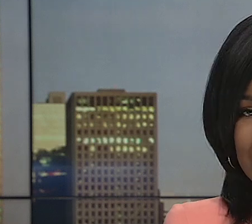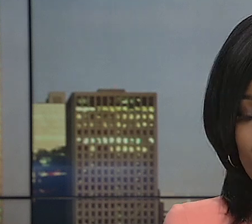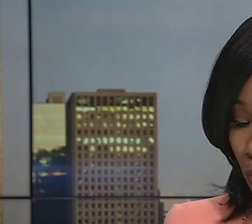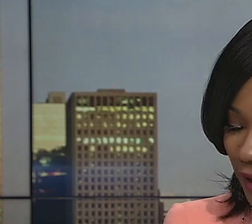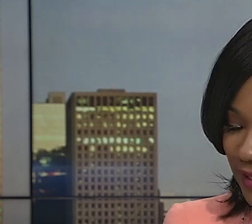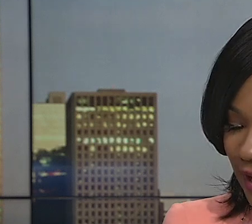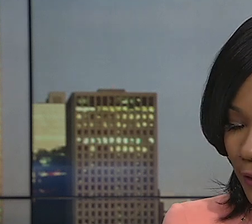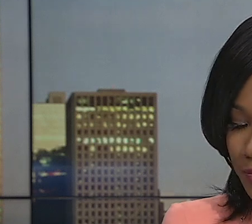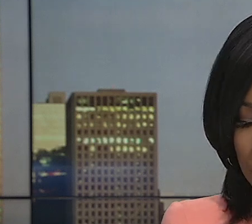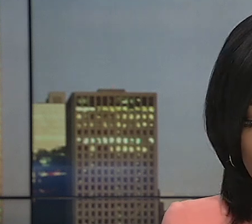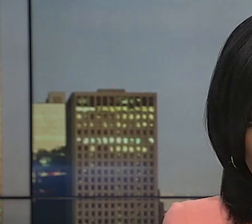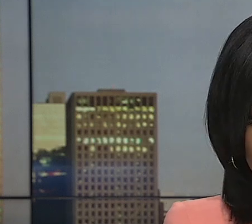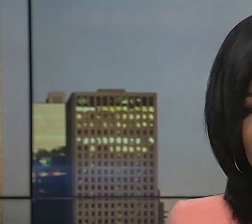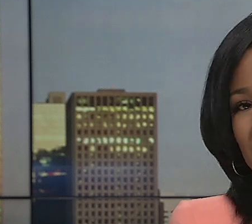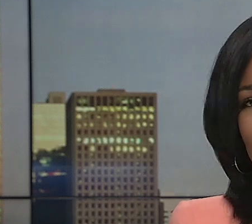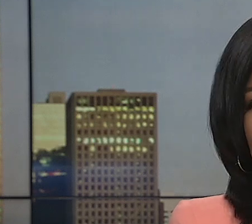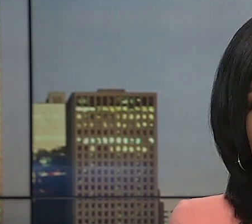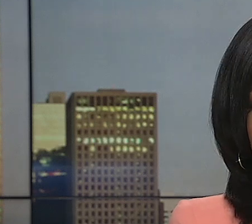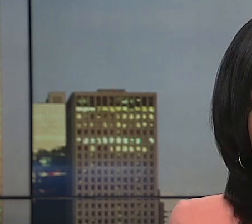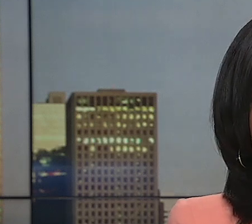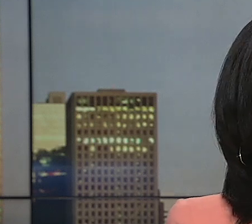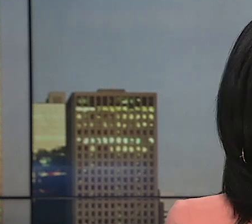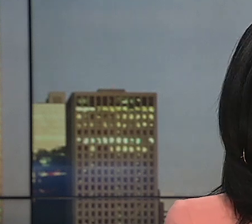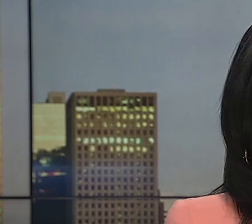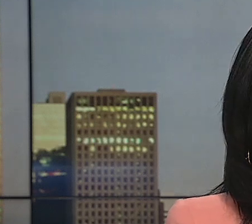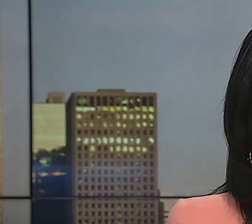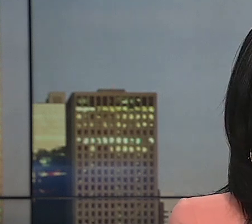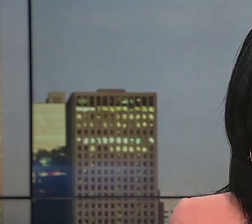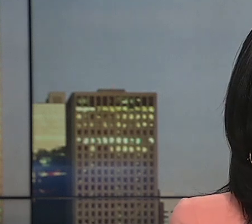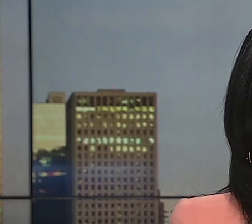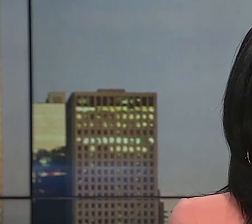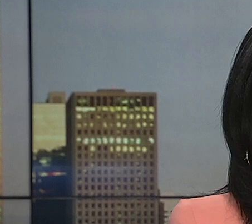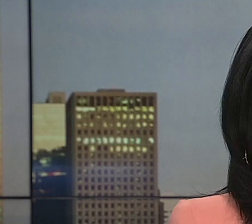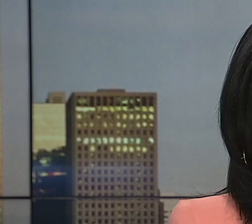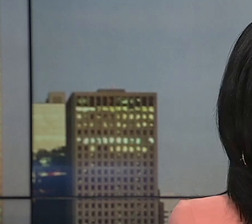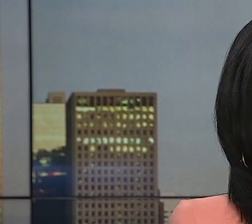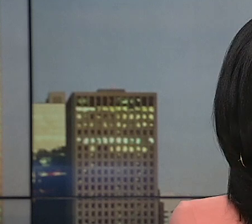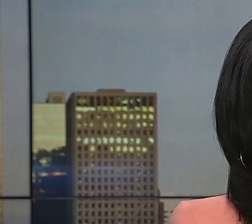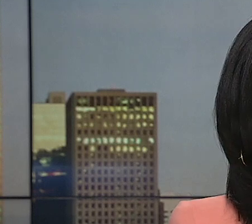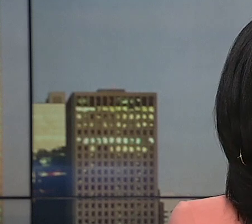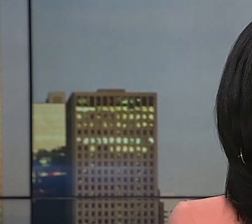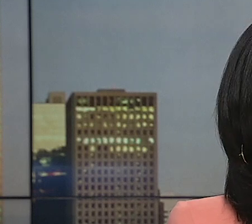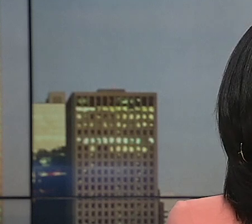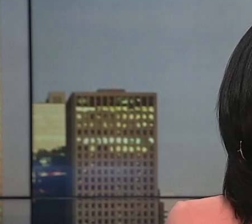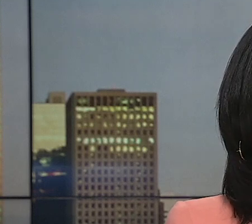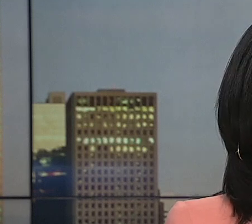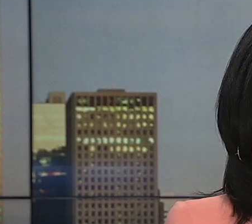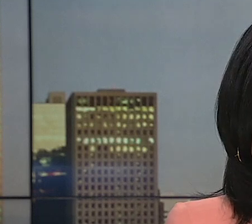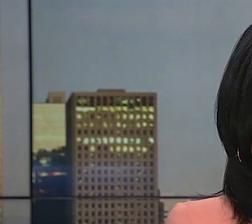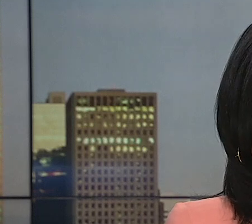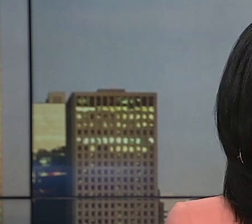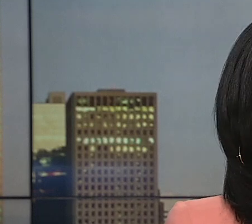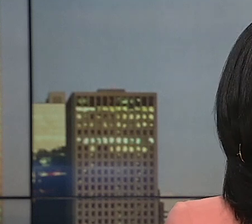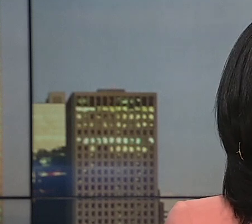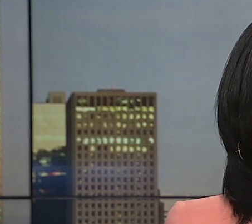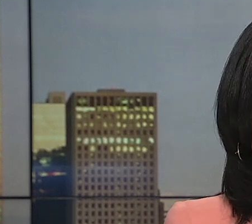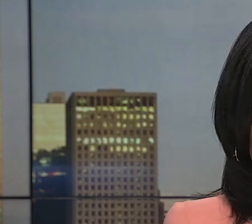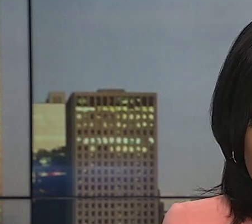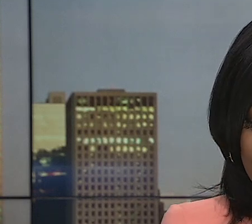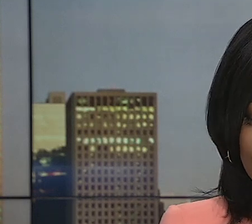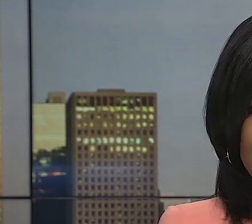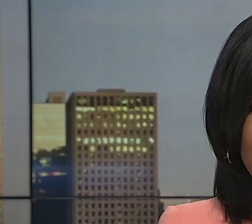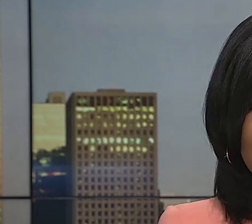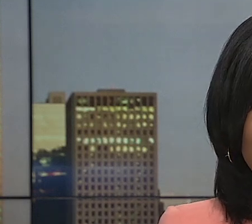in place right now. So what does this mean? We are under a stay-at-home, work-safe order. Do not panic, but make